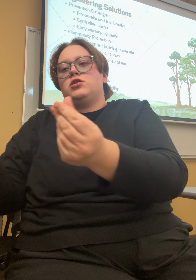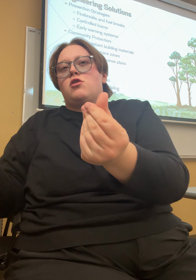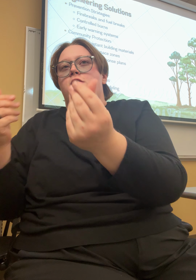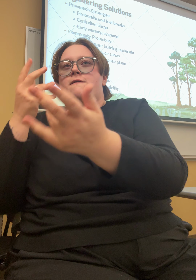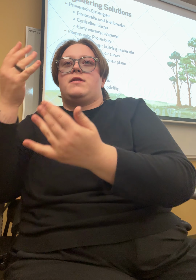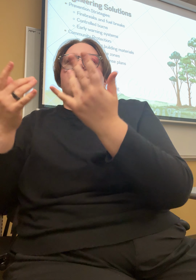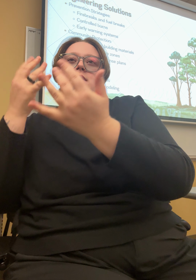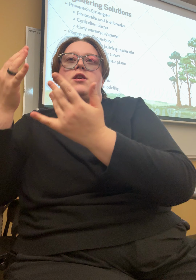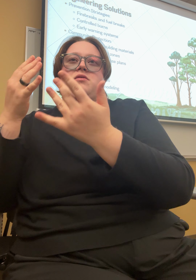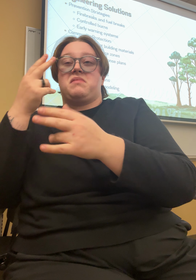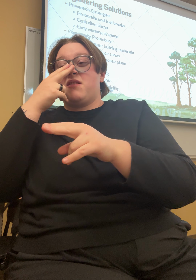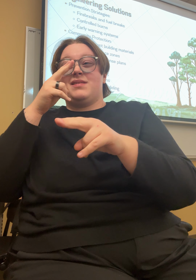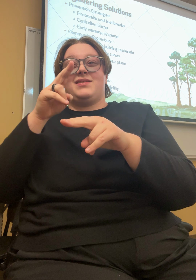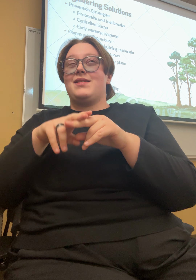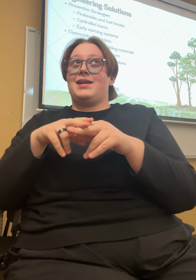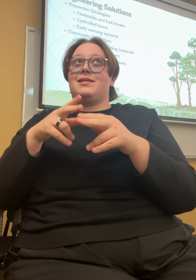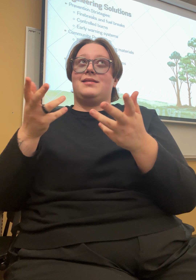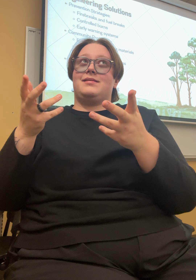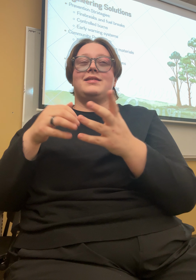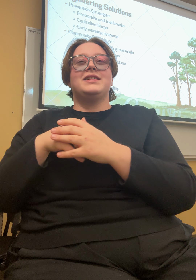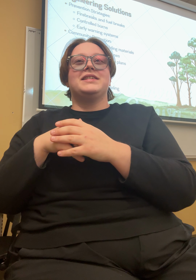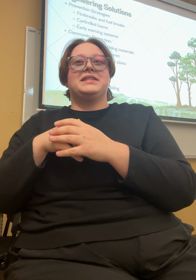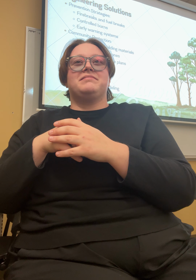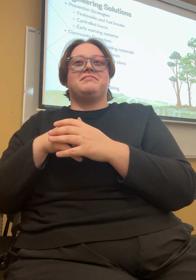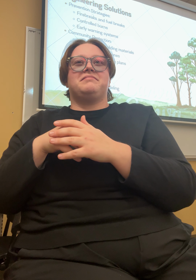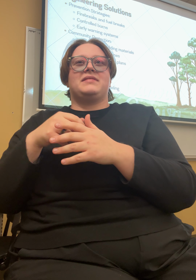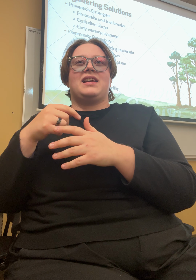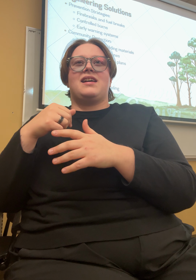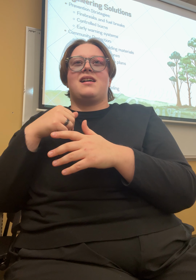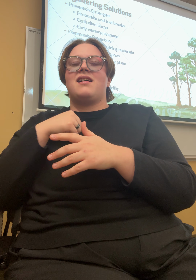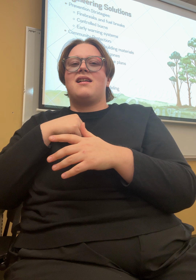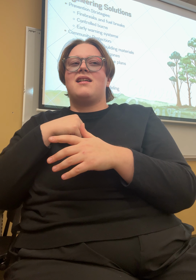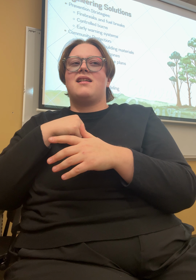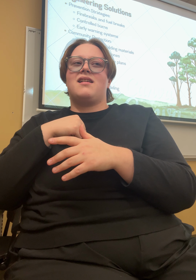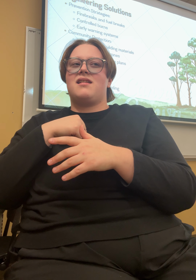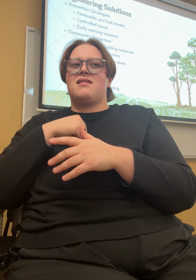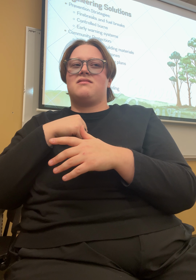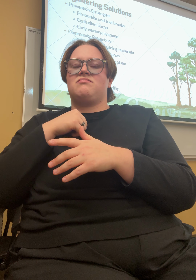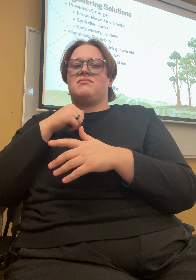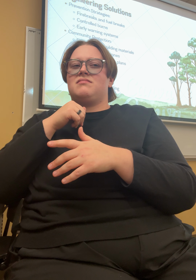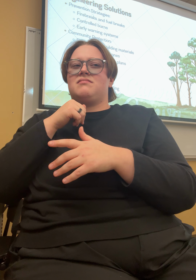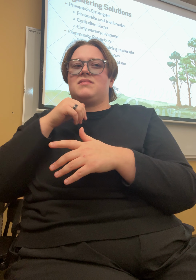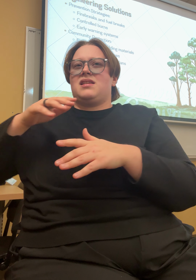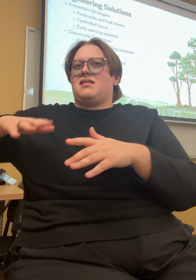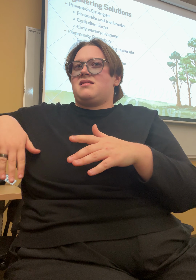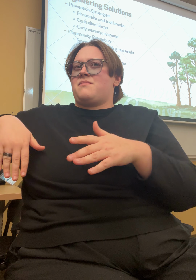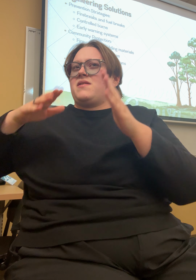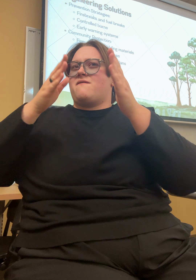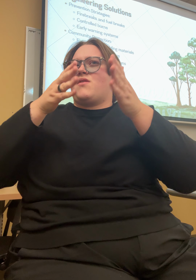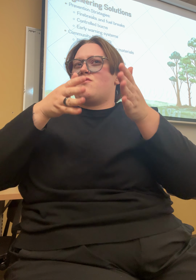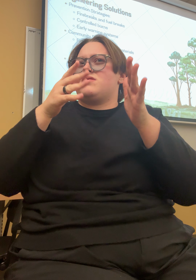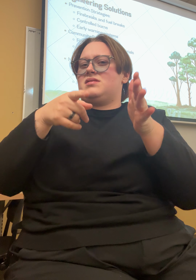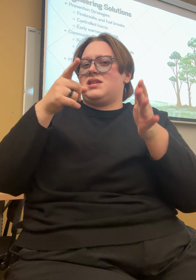And I haven't really been paying attention, but I'm guessing that the stuff that's grown there since is more healthy